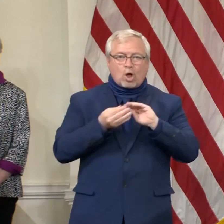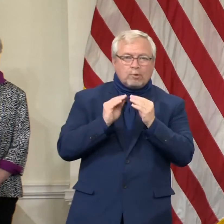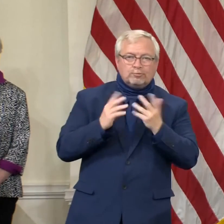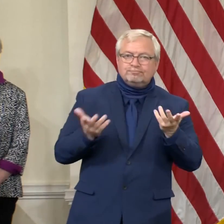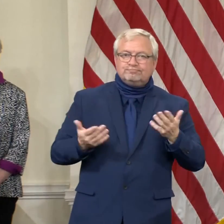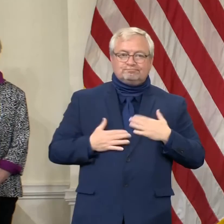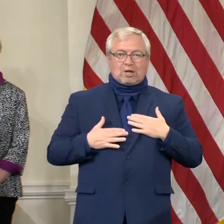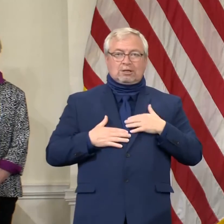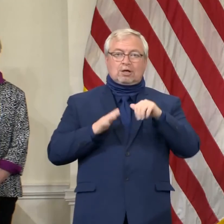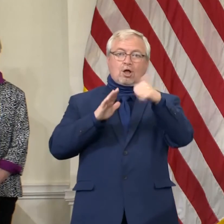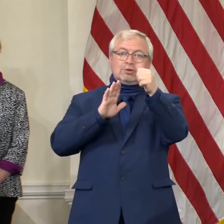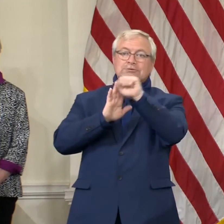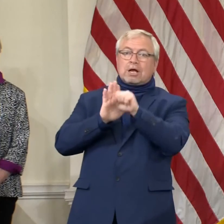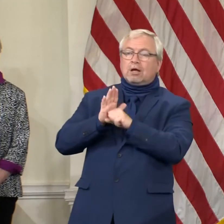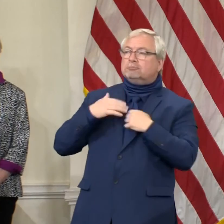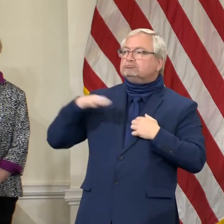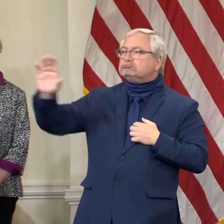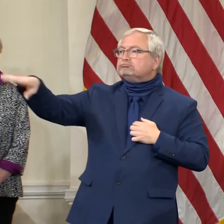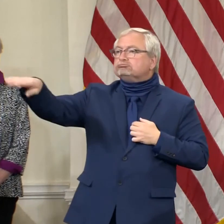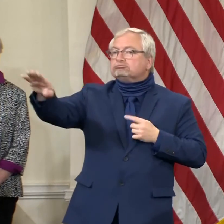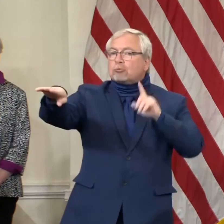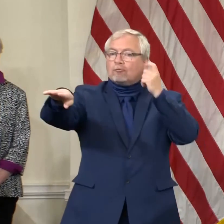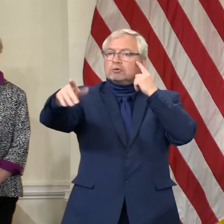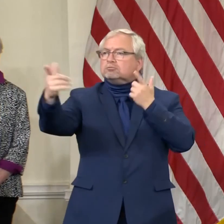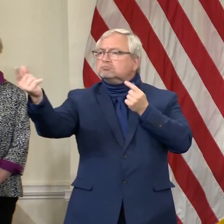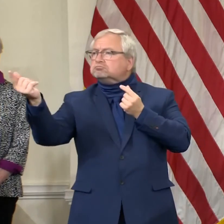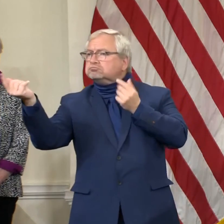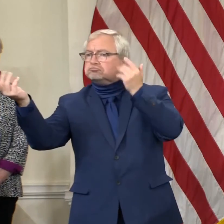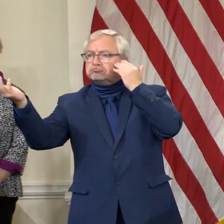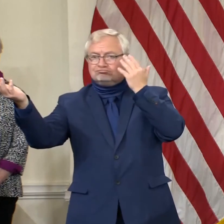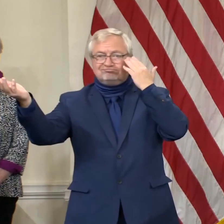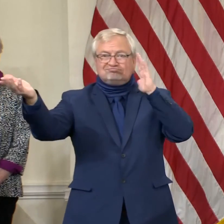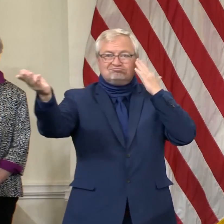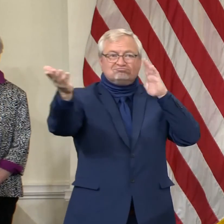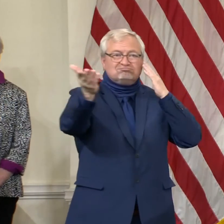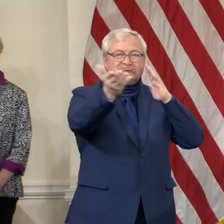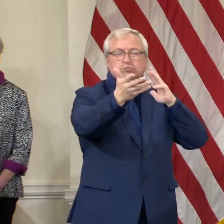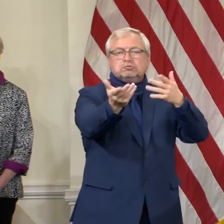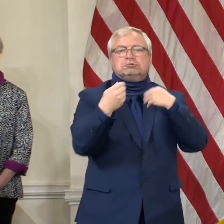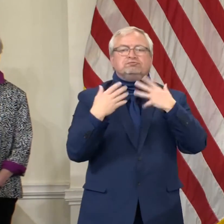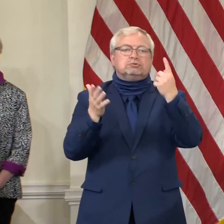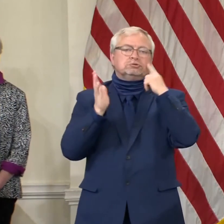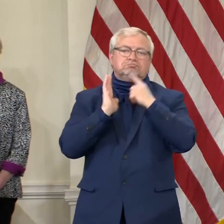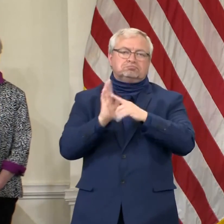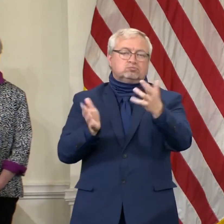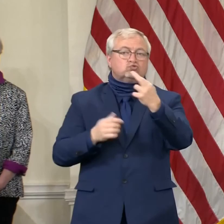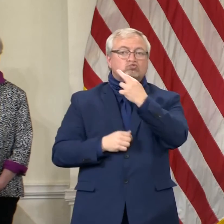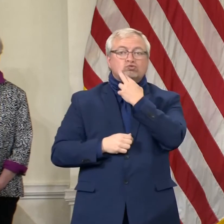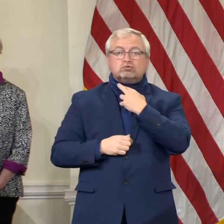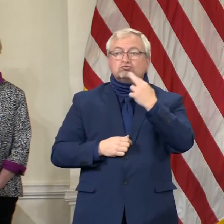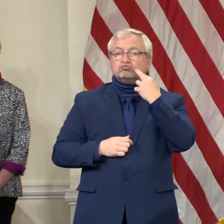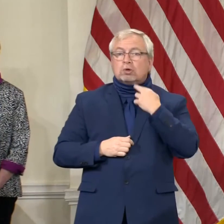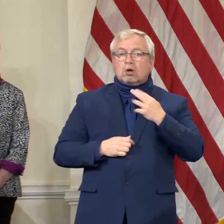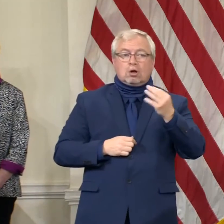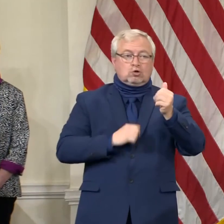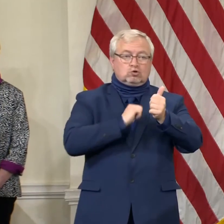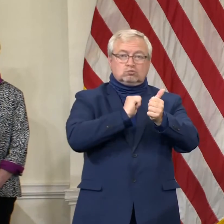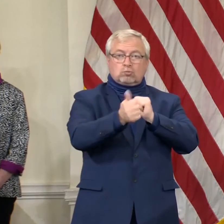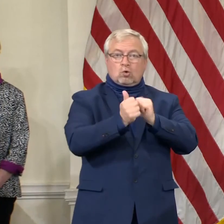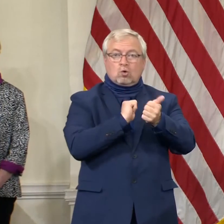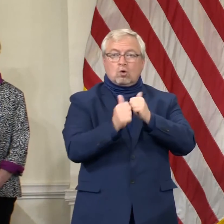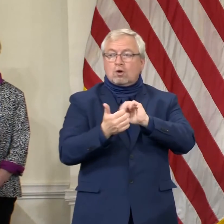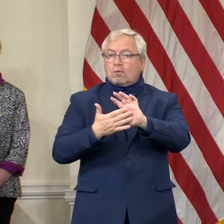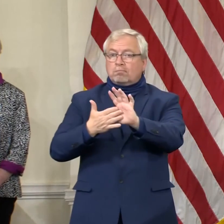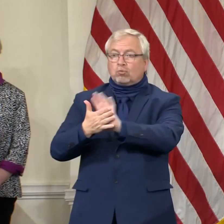answers to that. I know, about the hospitality industry and things like sports and large venues and, movie theaters